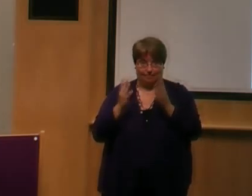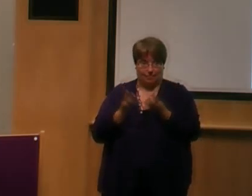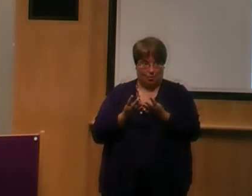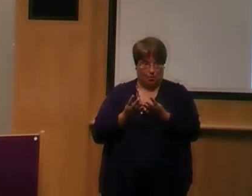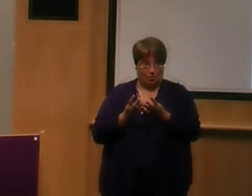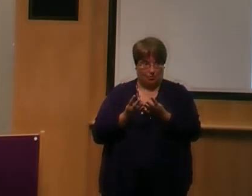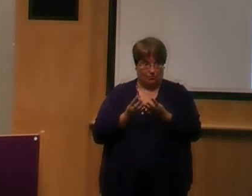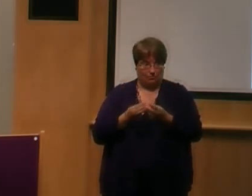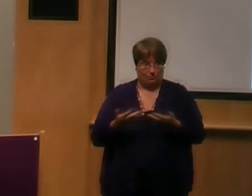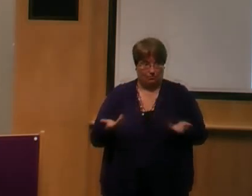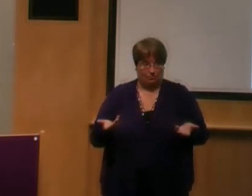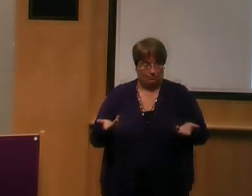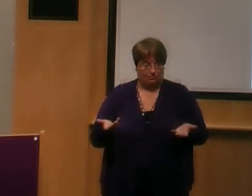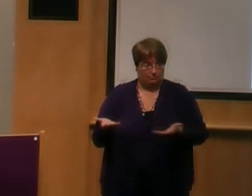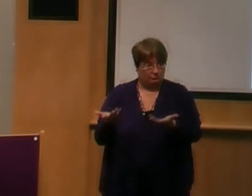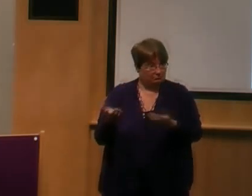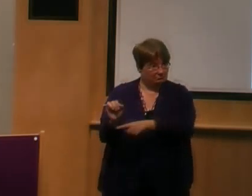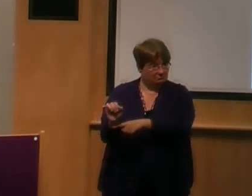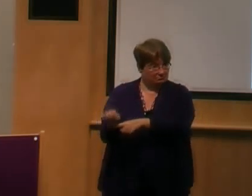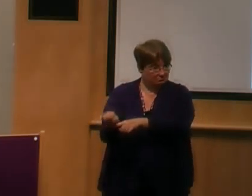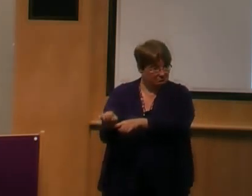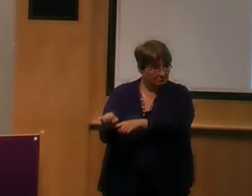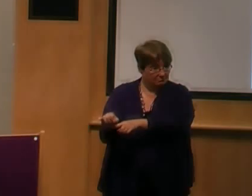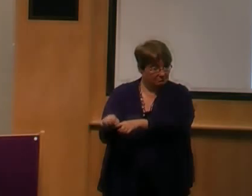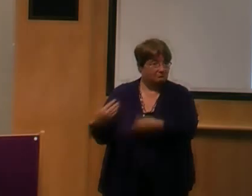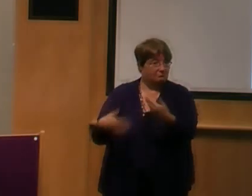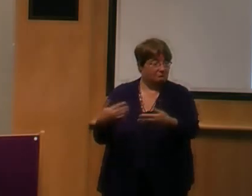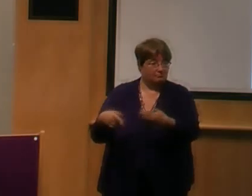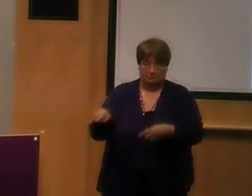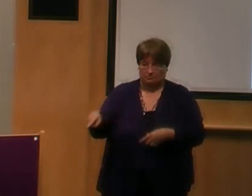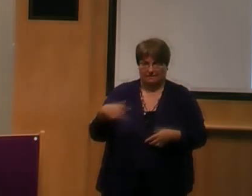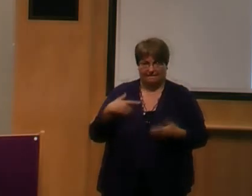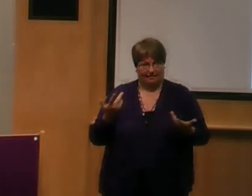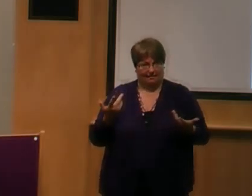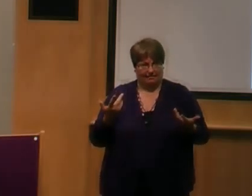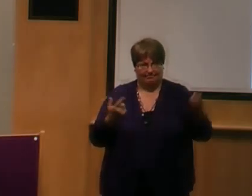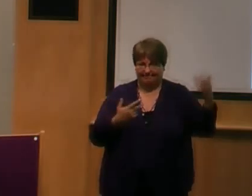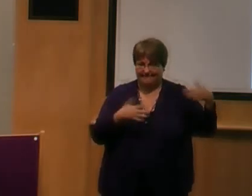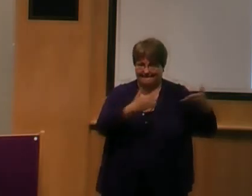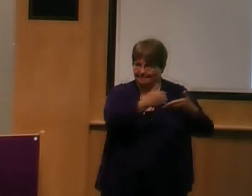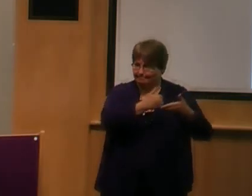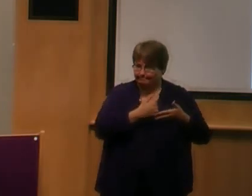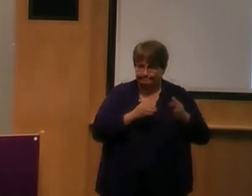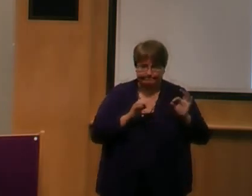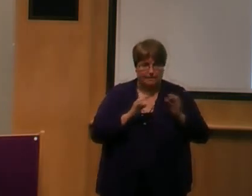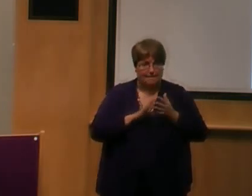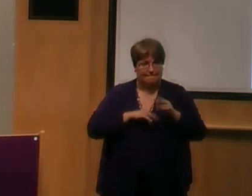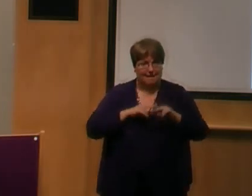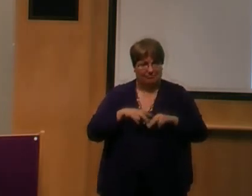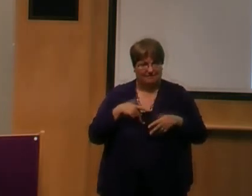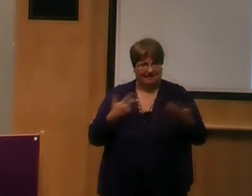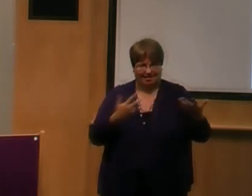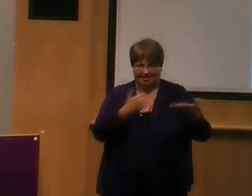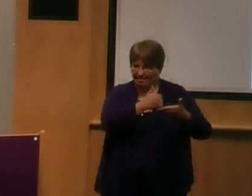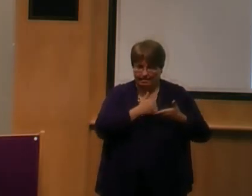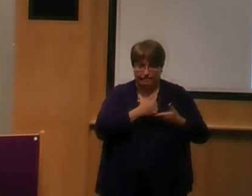I thought what was very interesting about that was the education board didn't even go to parents. They didn't go to referendum support. They didn't go to